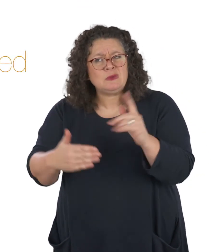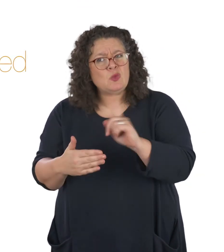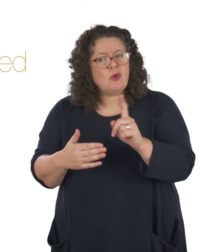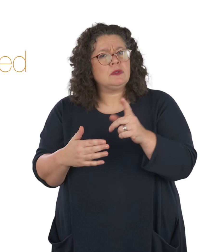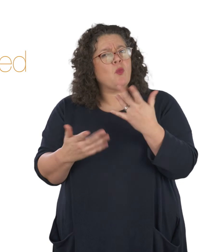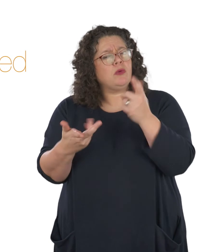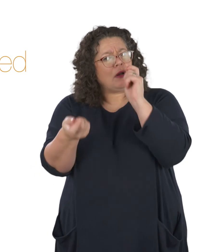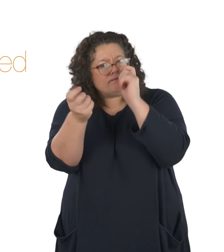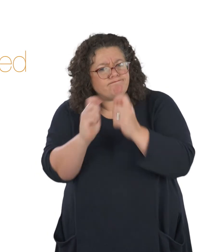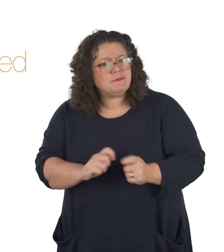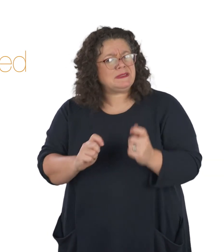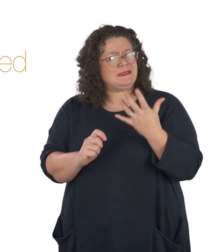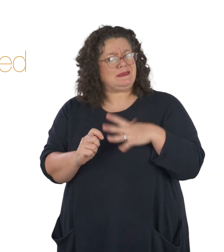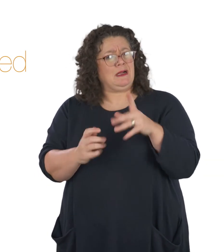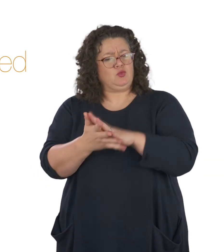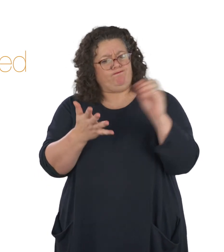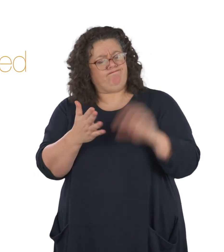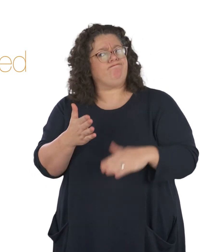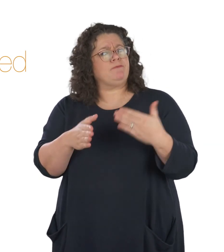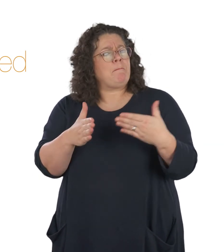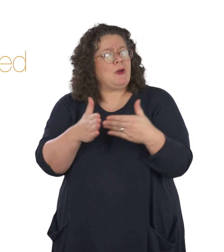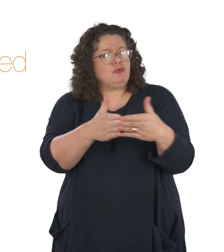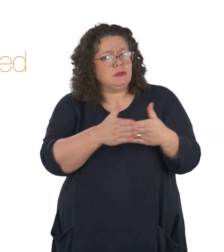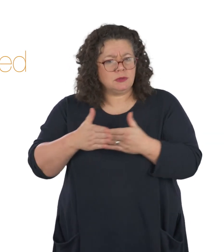what reasonable adjustments would enable you to overcome those barriers.